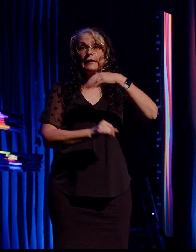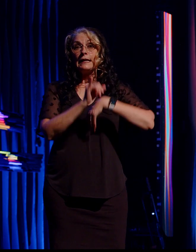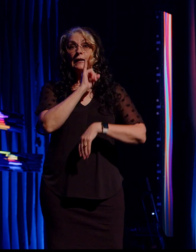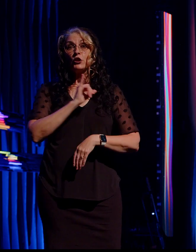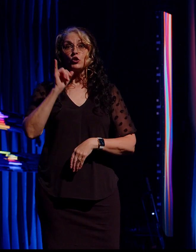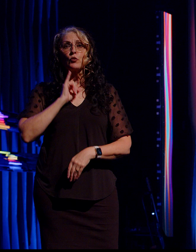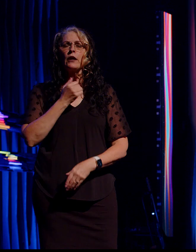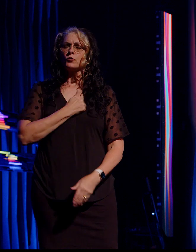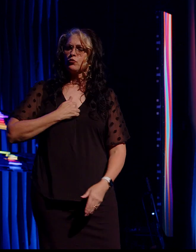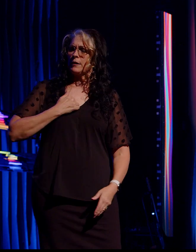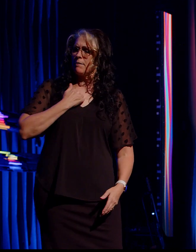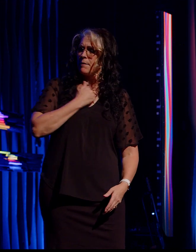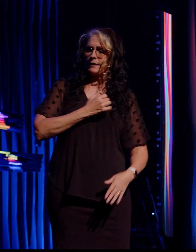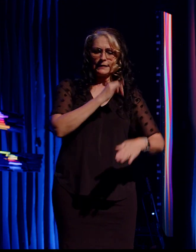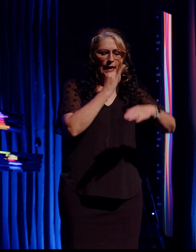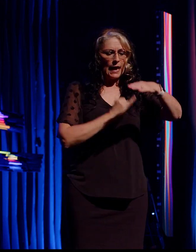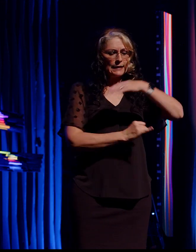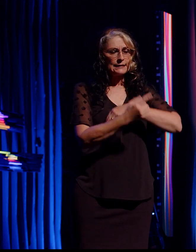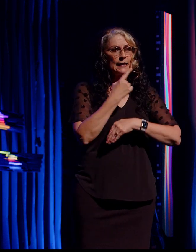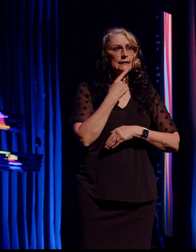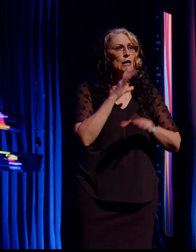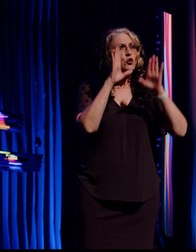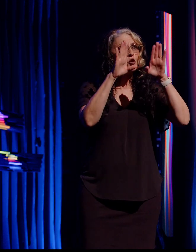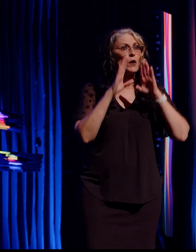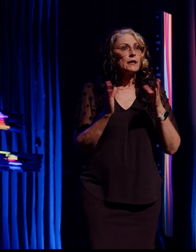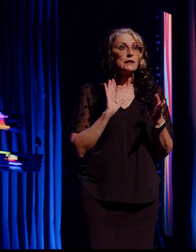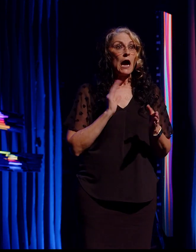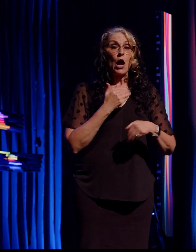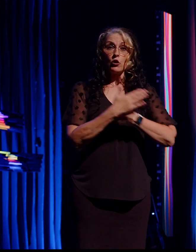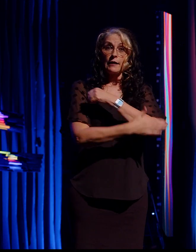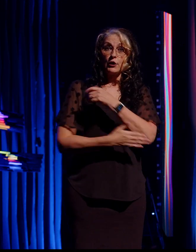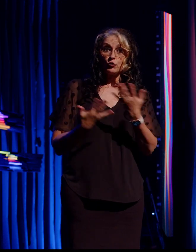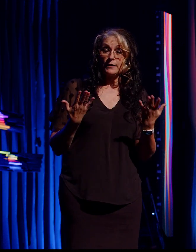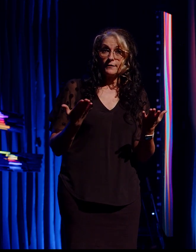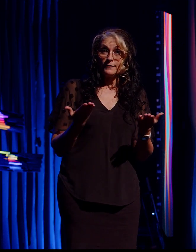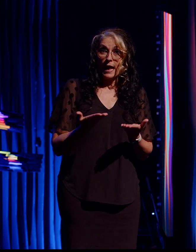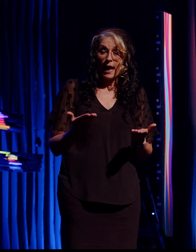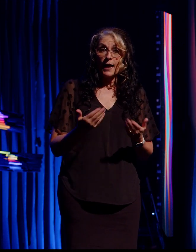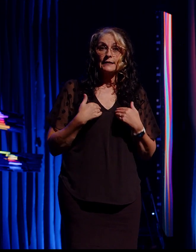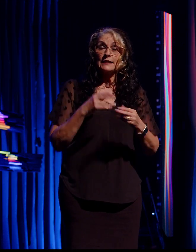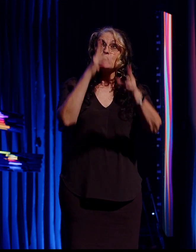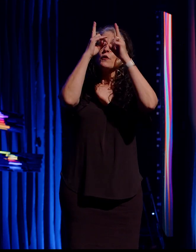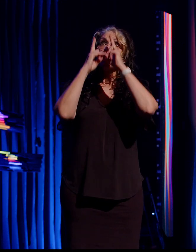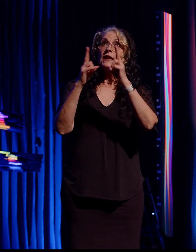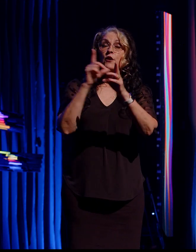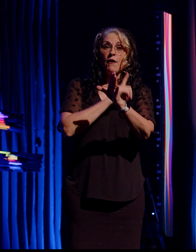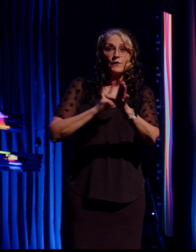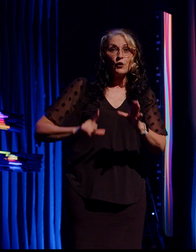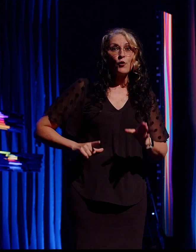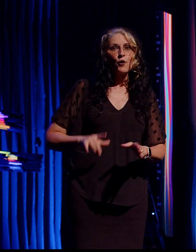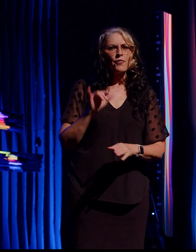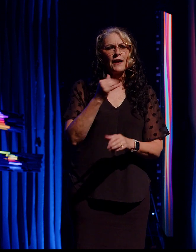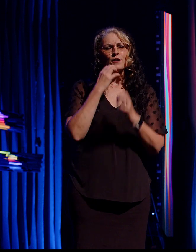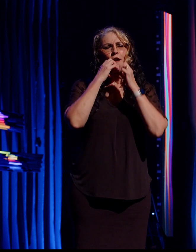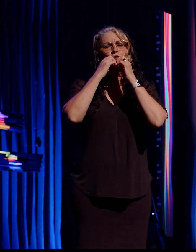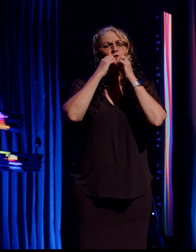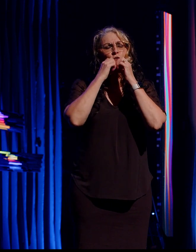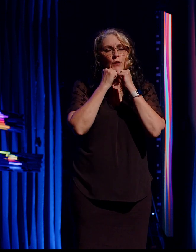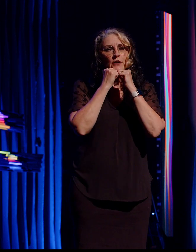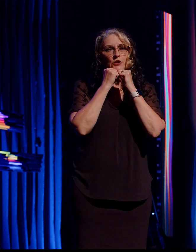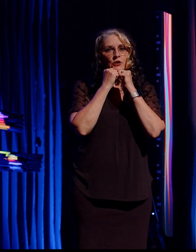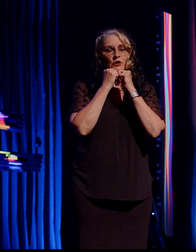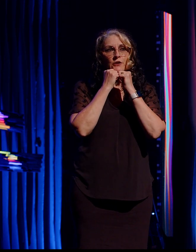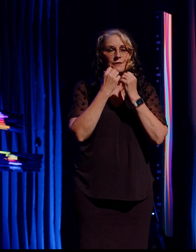and Isaiah is telling them the greatest thing that our country has is the fear of the Lord. That's our treasure.